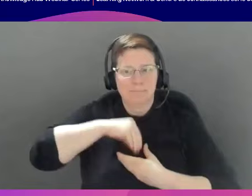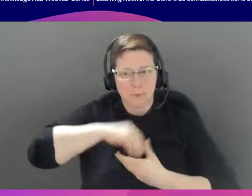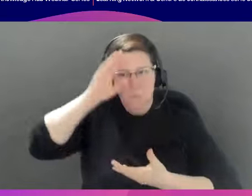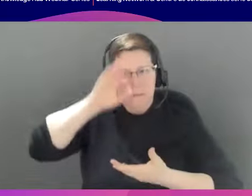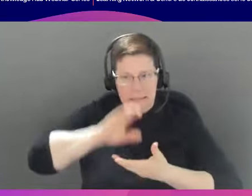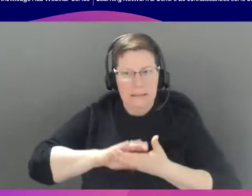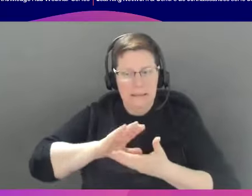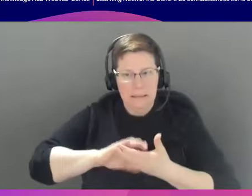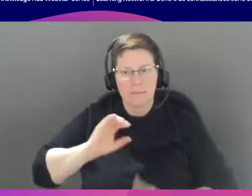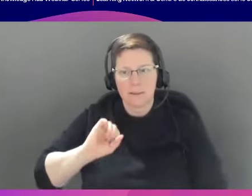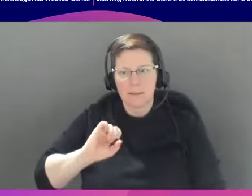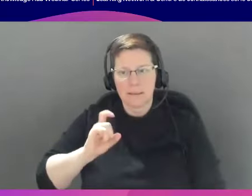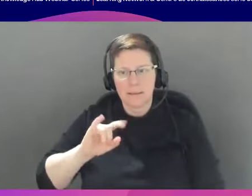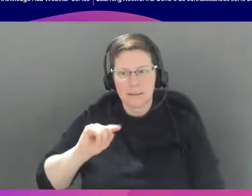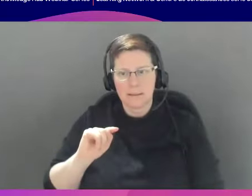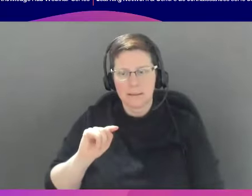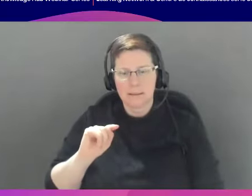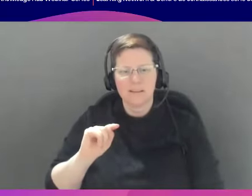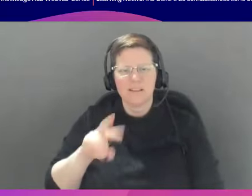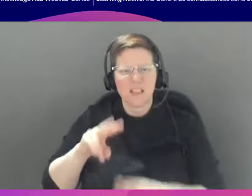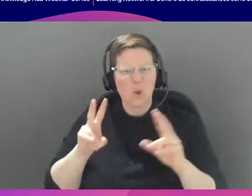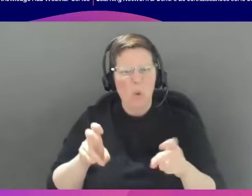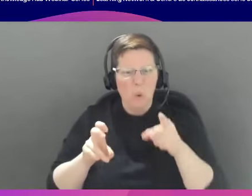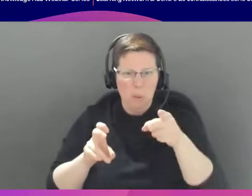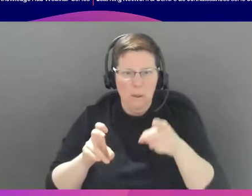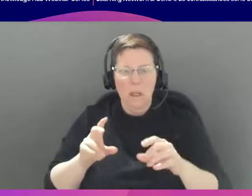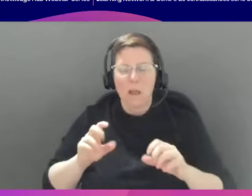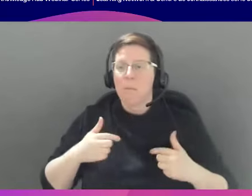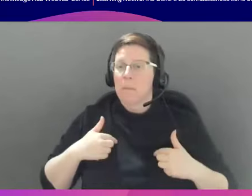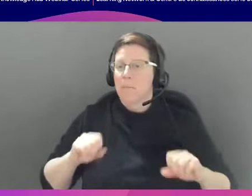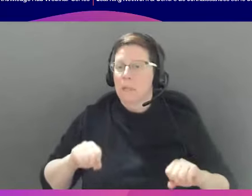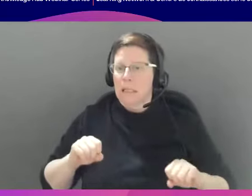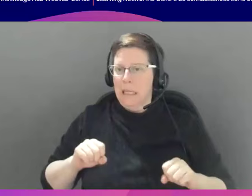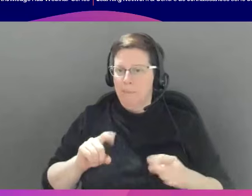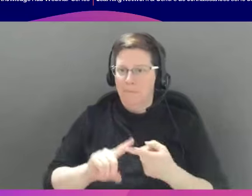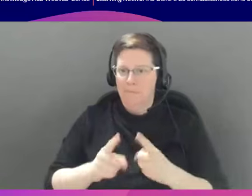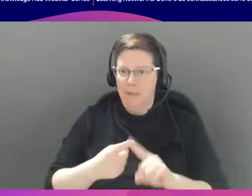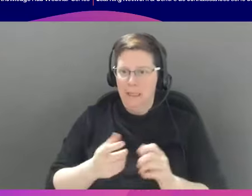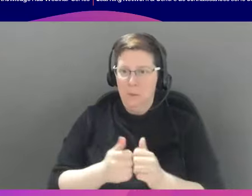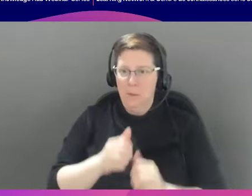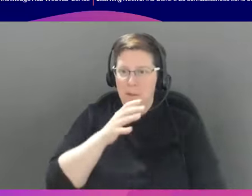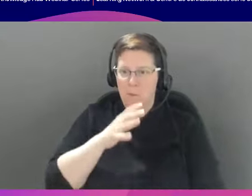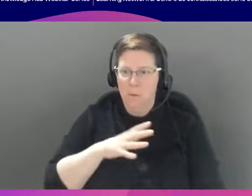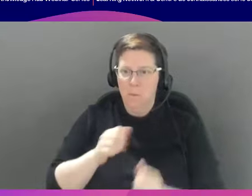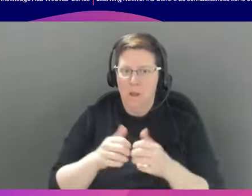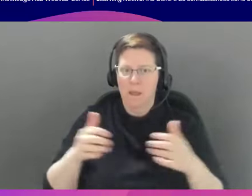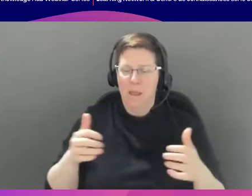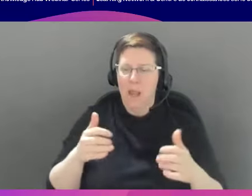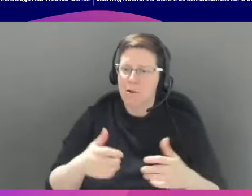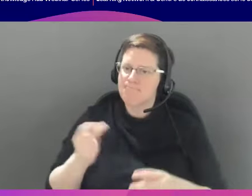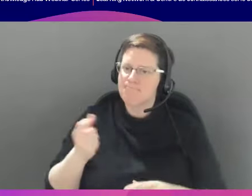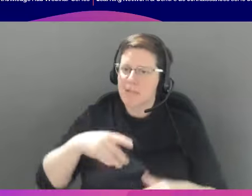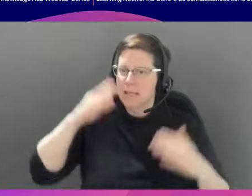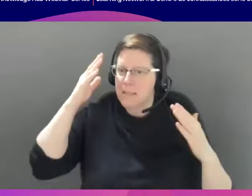this quote here in the blue box, this user says, being able to be friends with women without immediately expecting